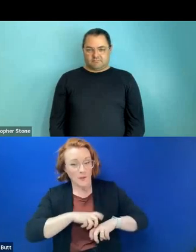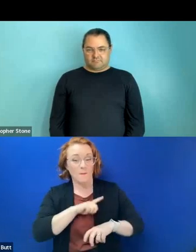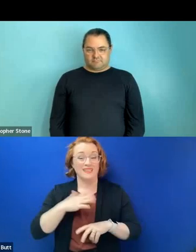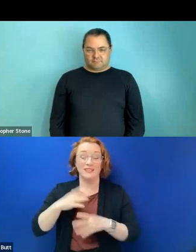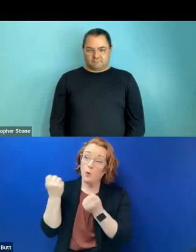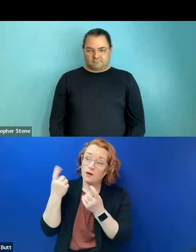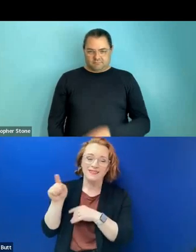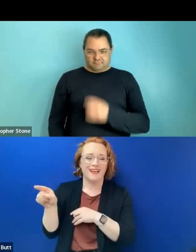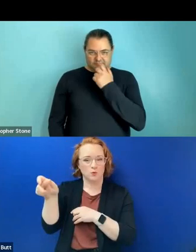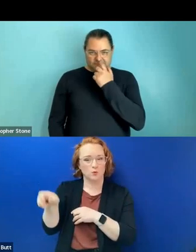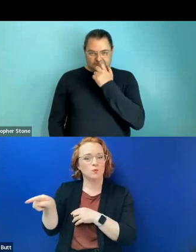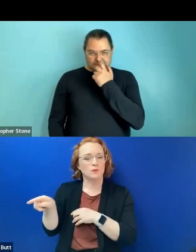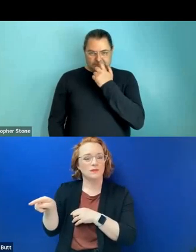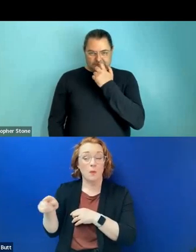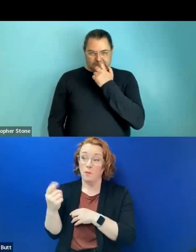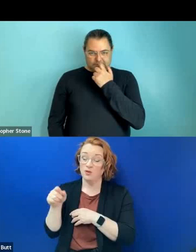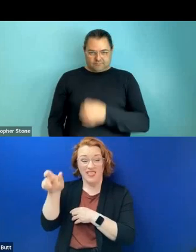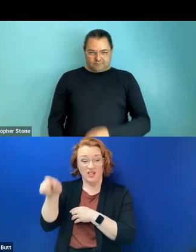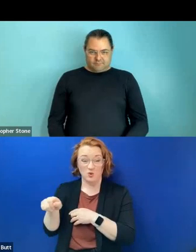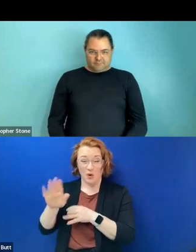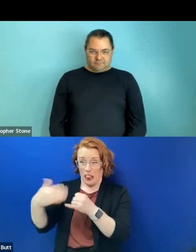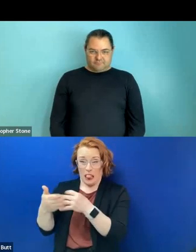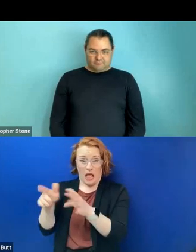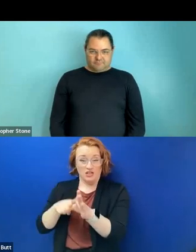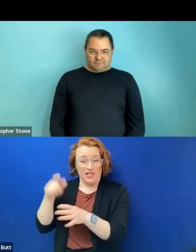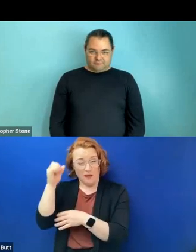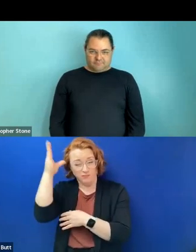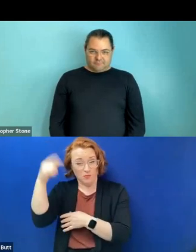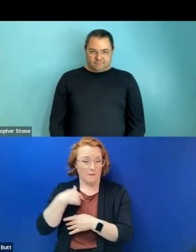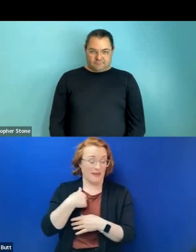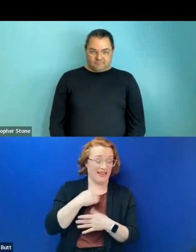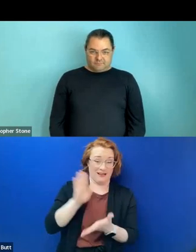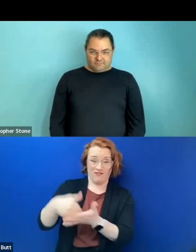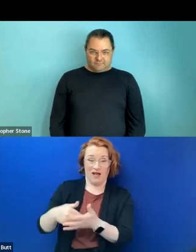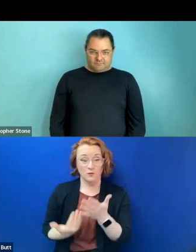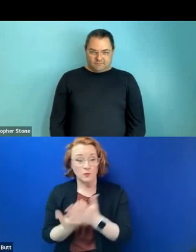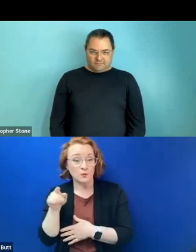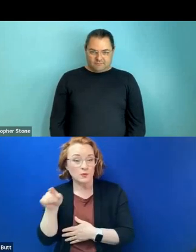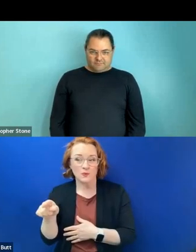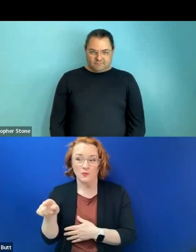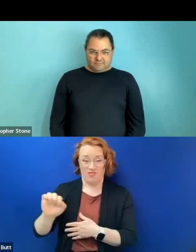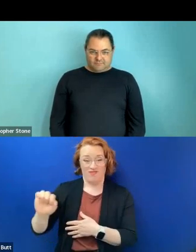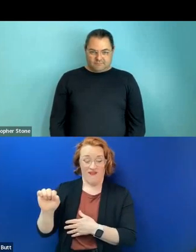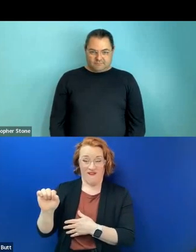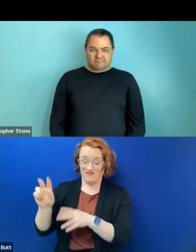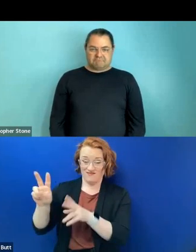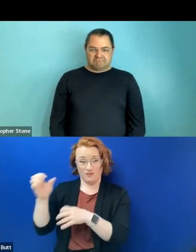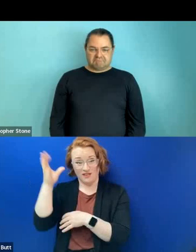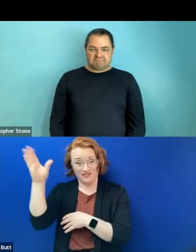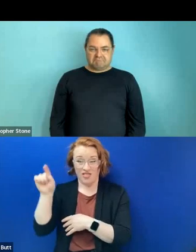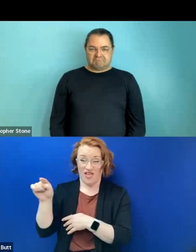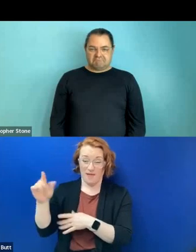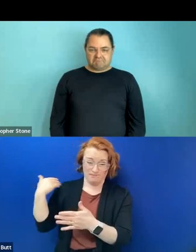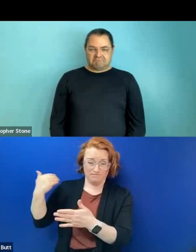have done the last 3 years of their studies. So I'm the one that comes in new to this subject, whereas the student